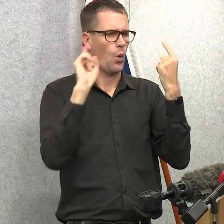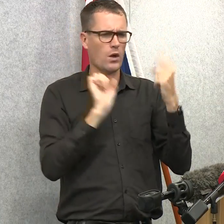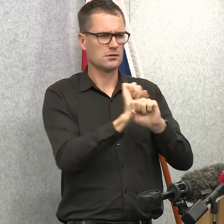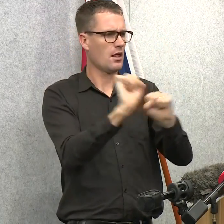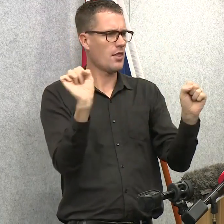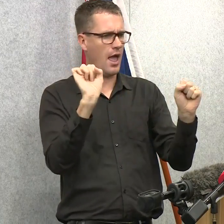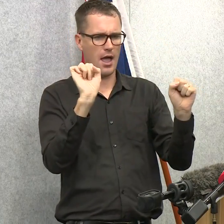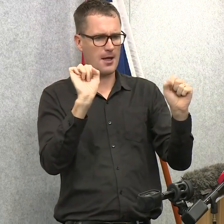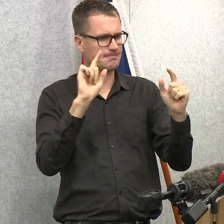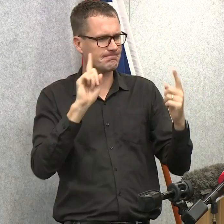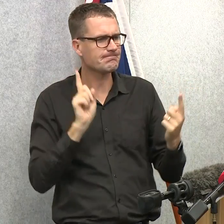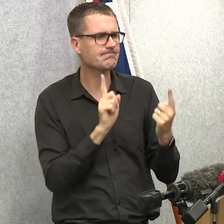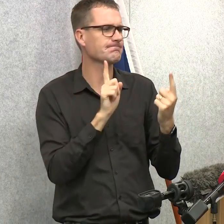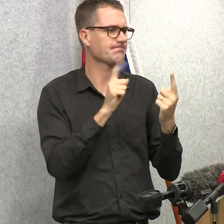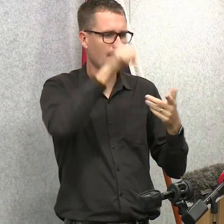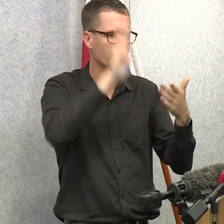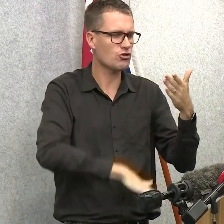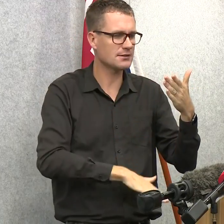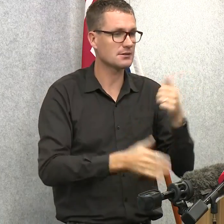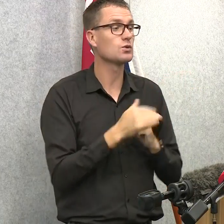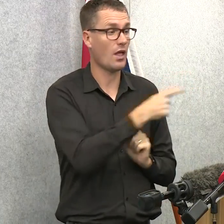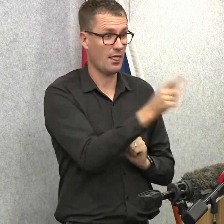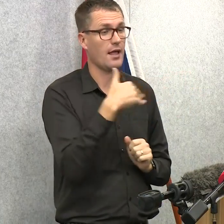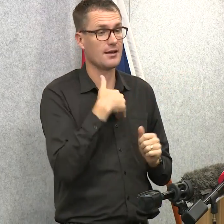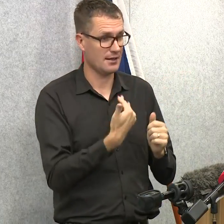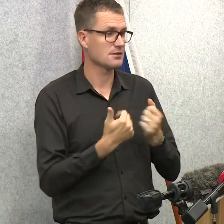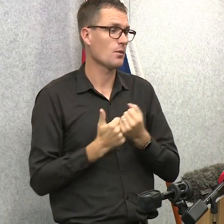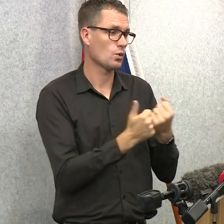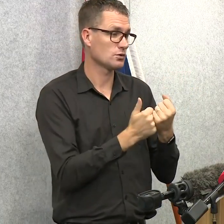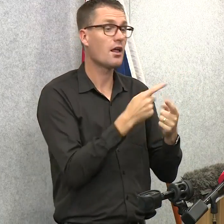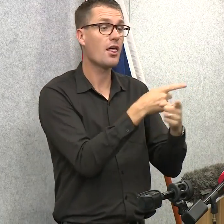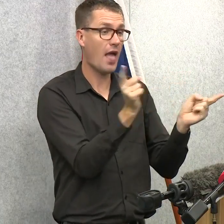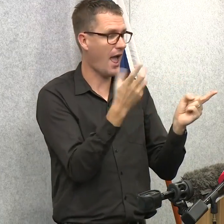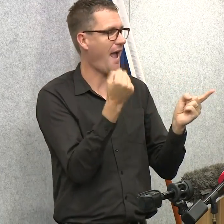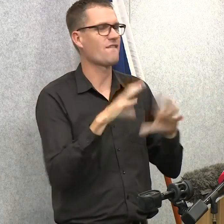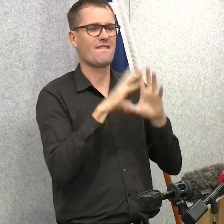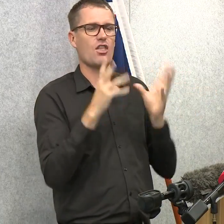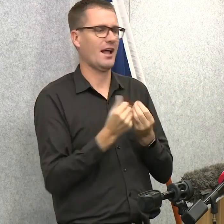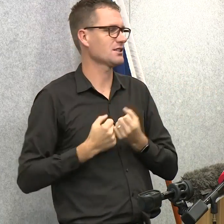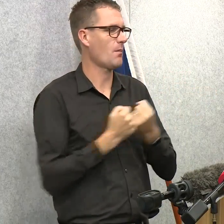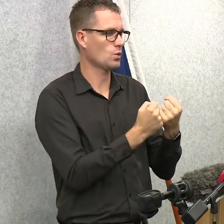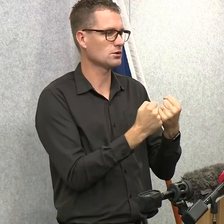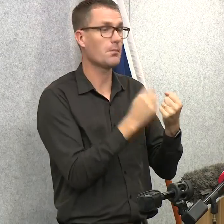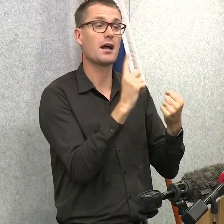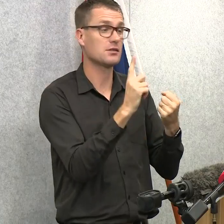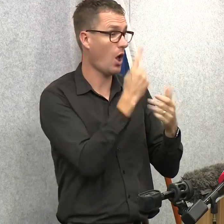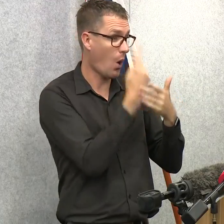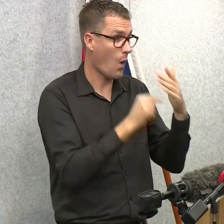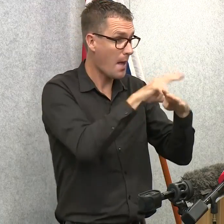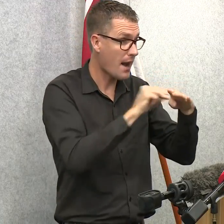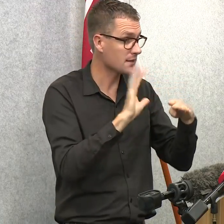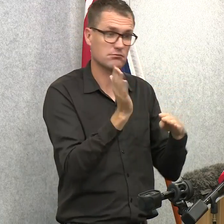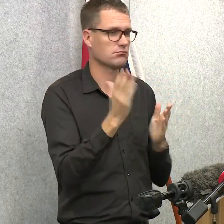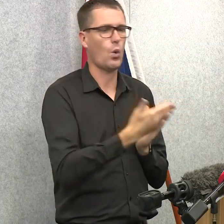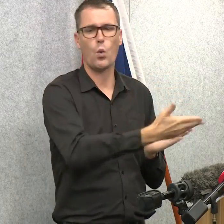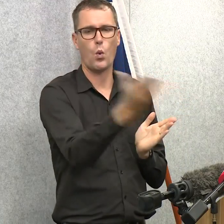They absolutely need our support. They're getting all the support they need. But not just them, everyone involved in this